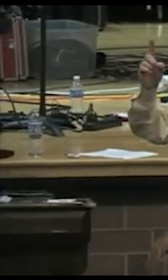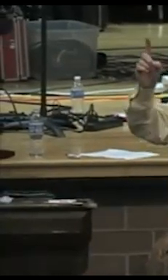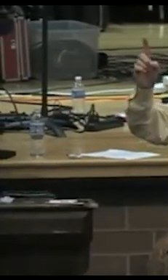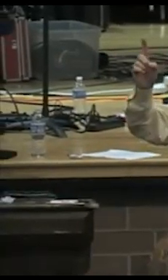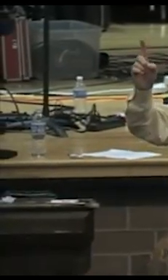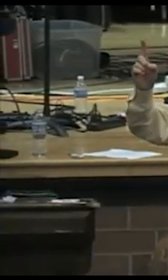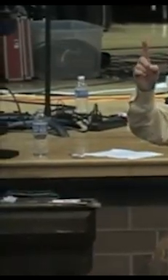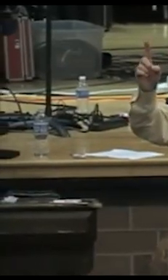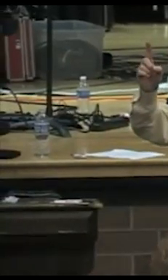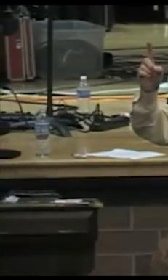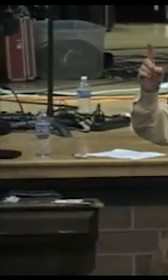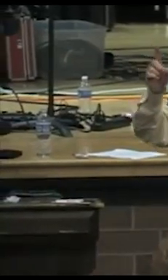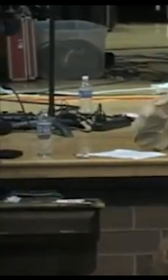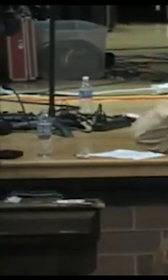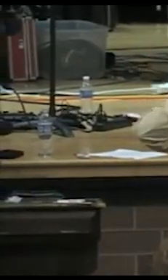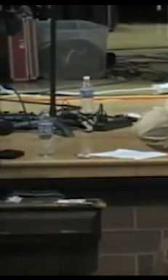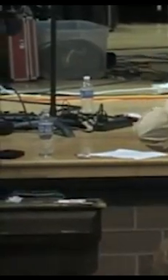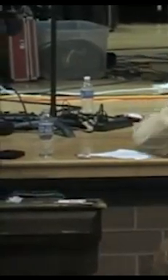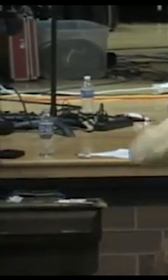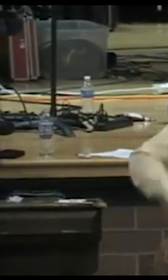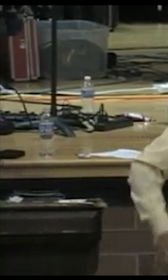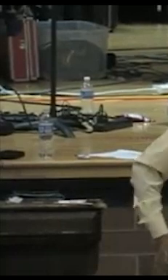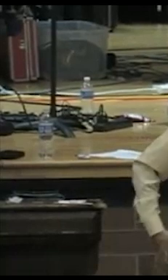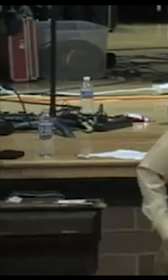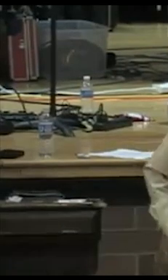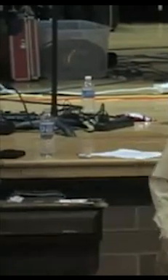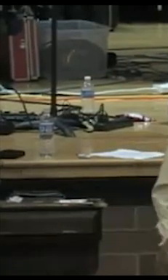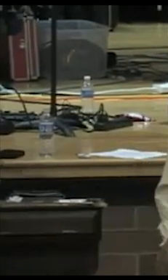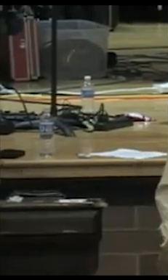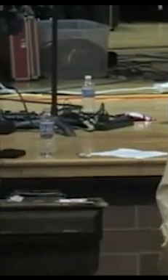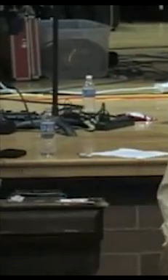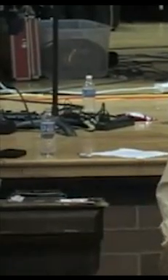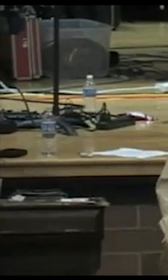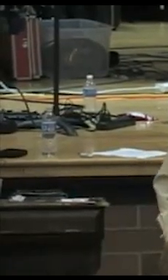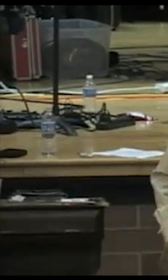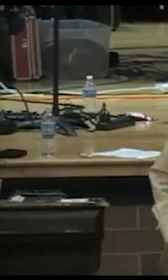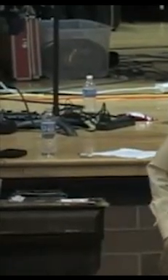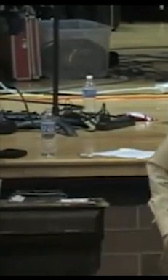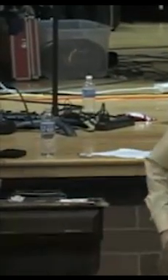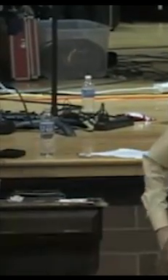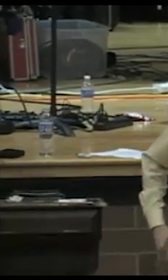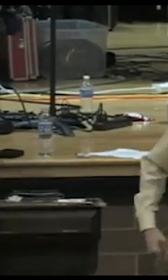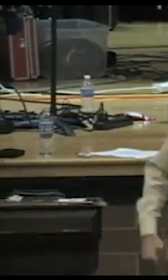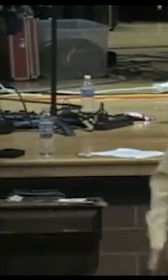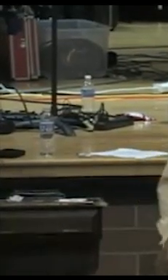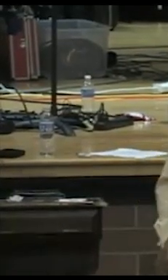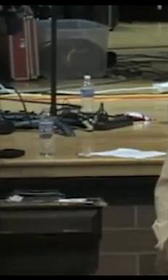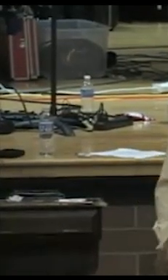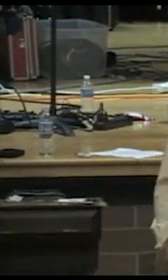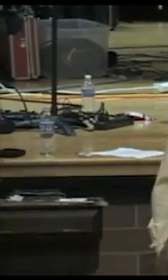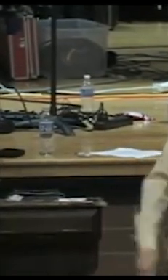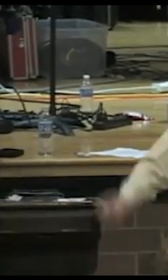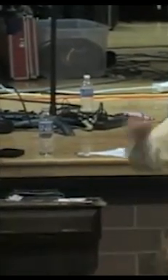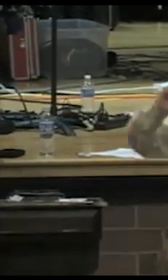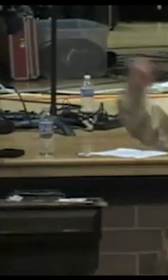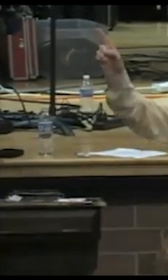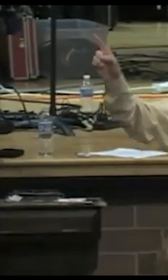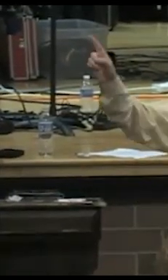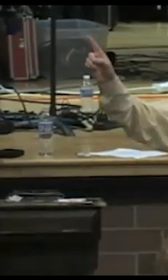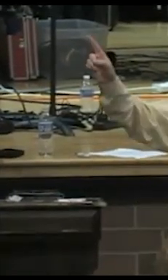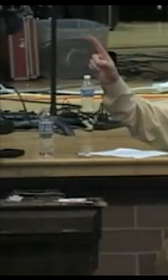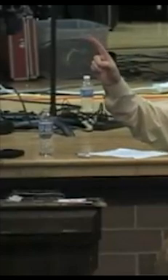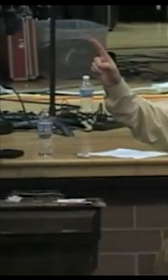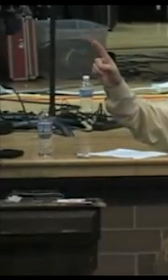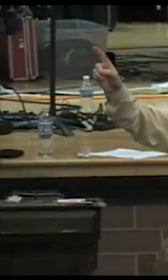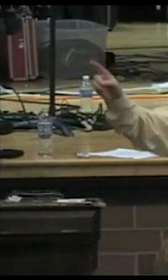you're trying to figure out which one you're going to become. The husband says, well, I'm the head of the house. And the woman says, yeah, you go to somebody